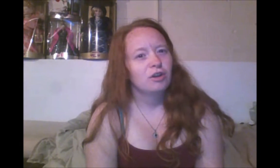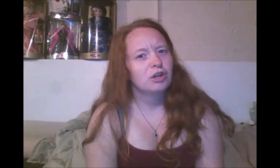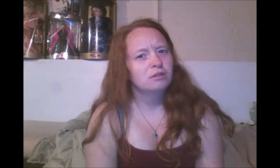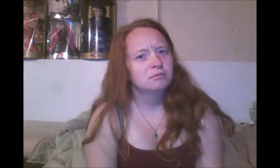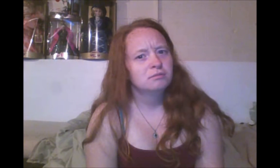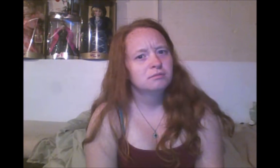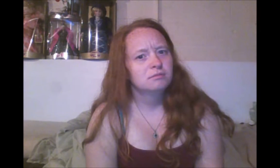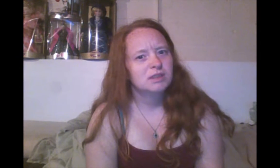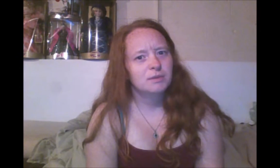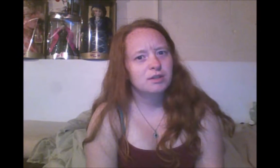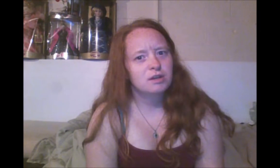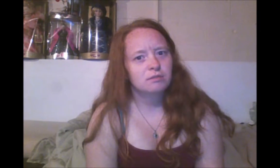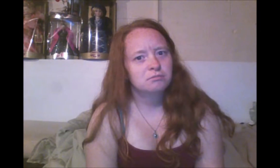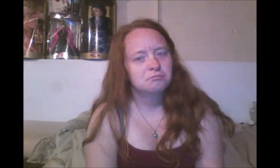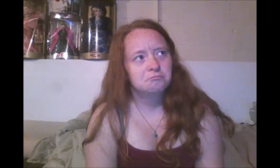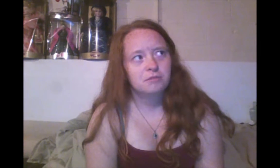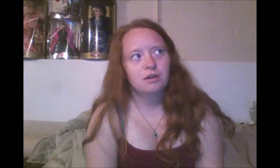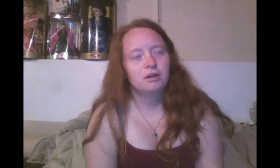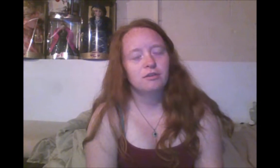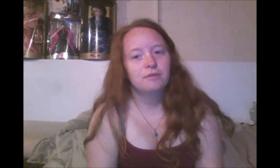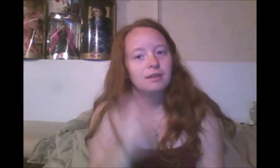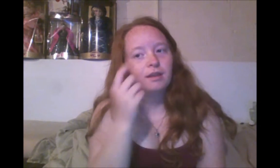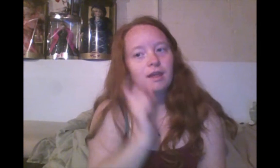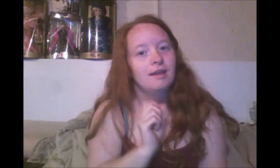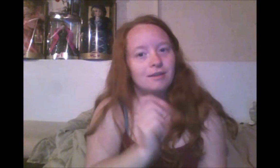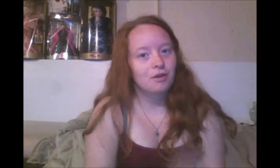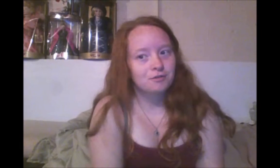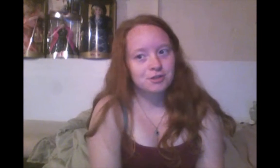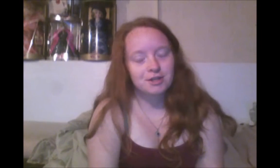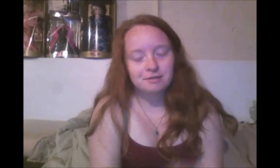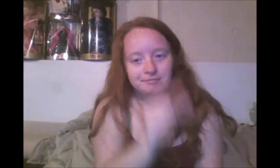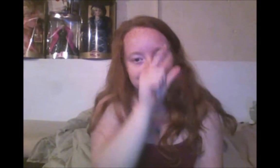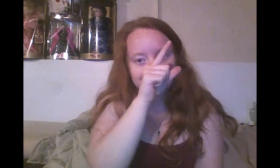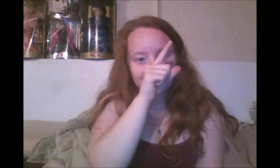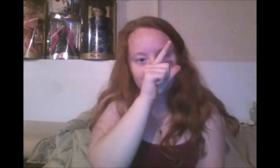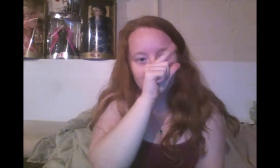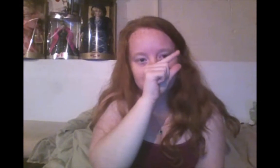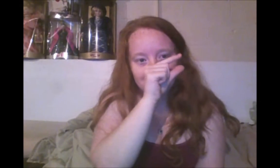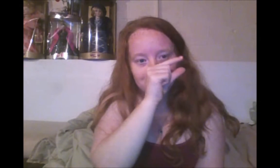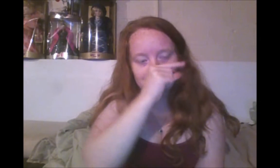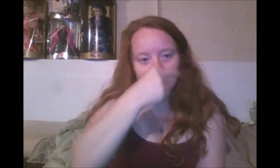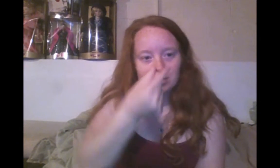girdle? Is that what it's called? I don't know. The red thing that hangs down off a turkey. Make the G shape.